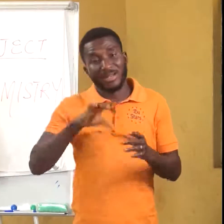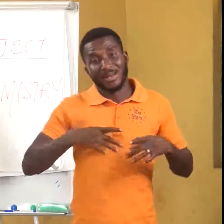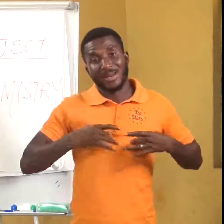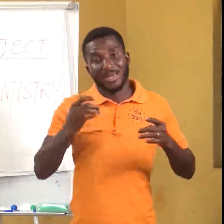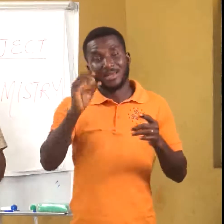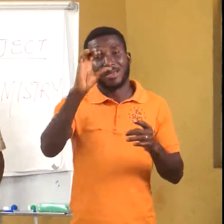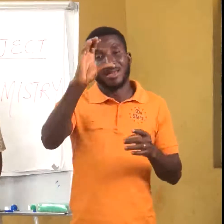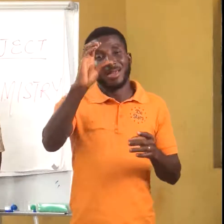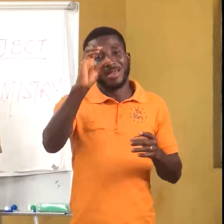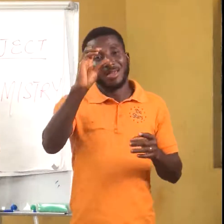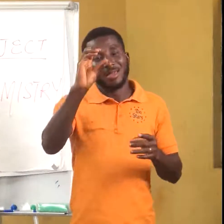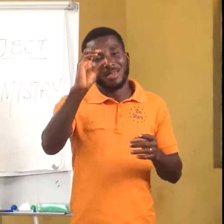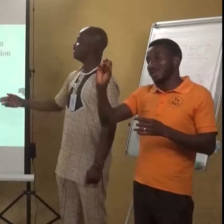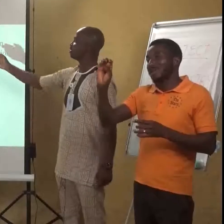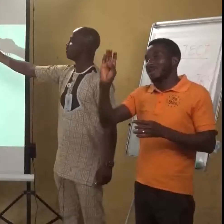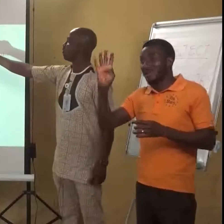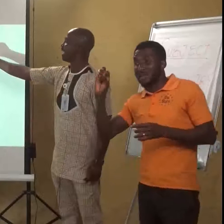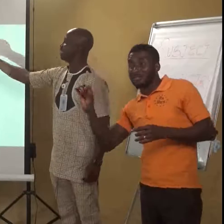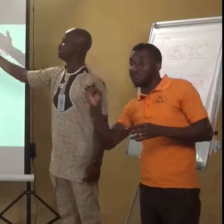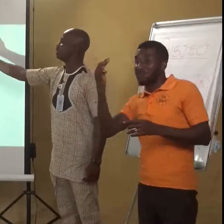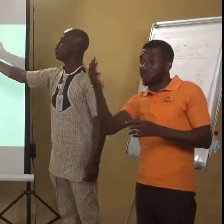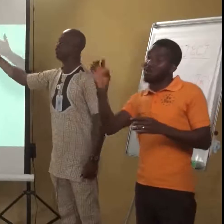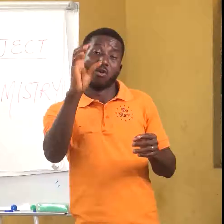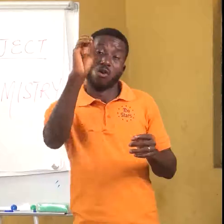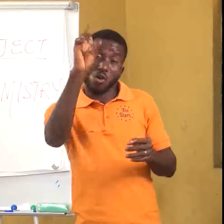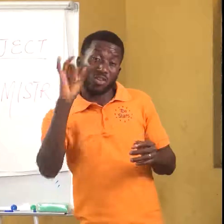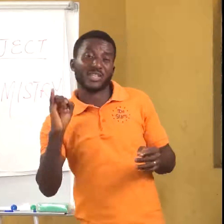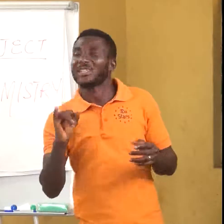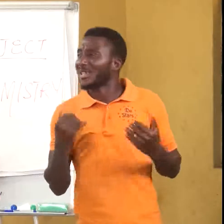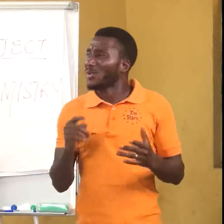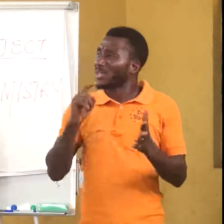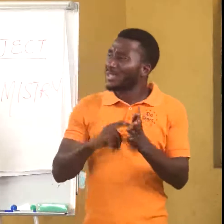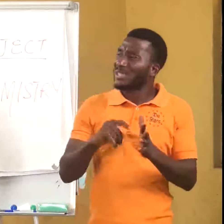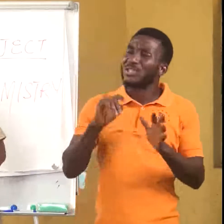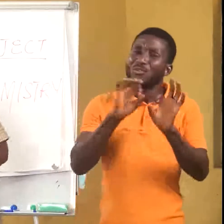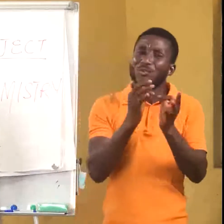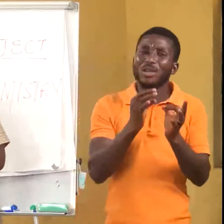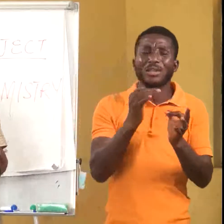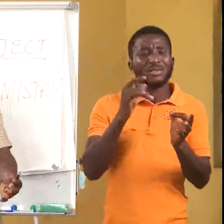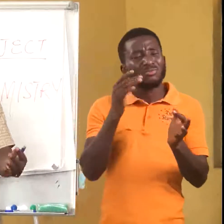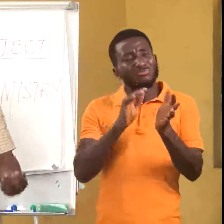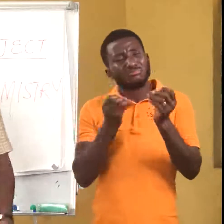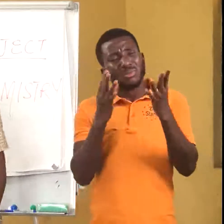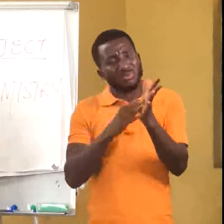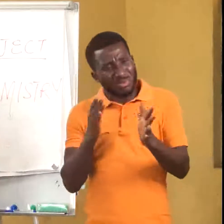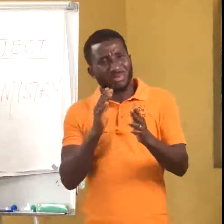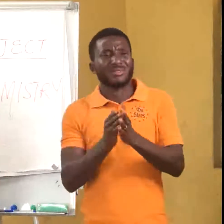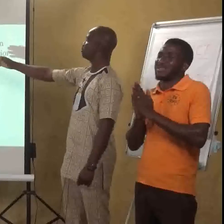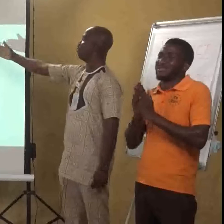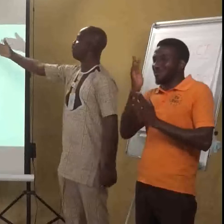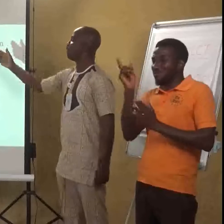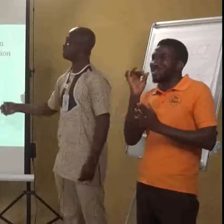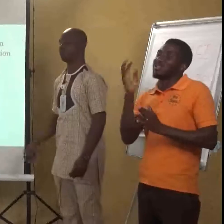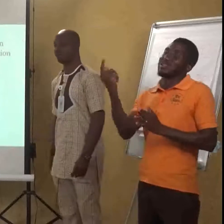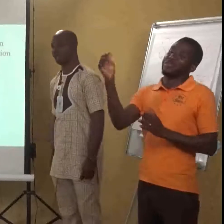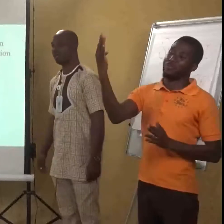they see, where is the 4 coming from? This formula is CO2. Where is the 4? Why is it called carbon 4 oxide? And there is